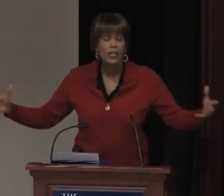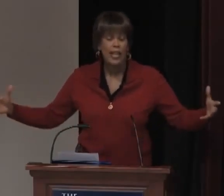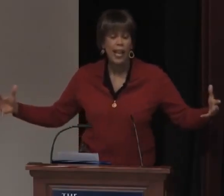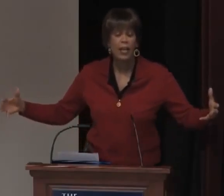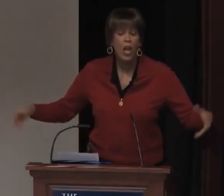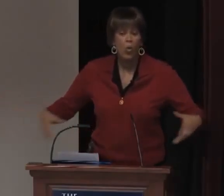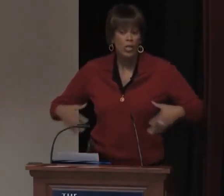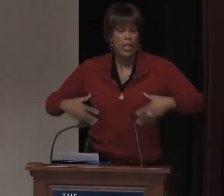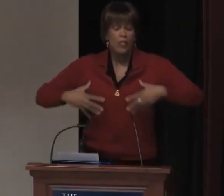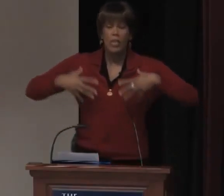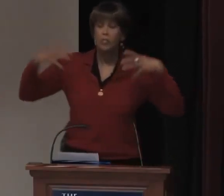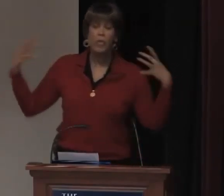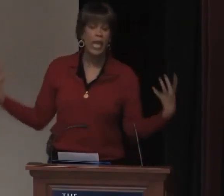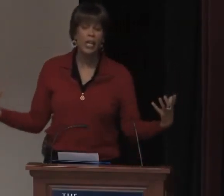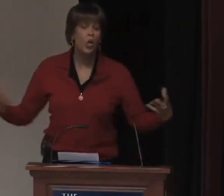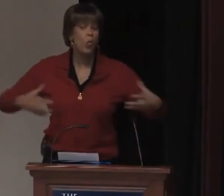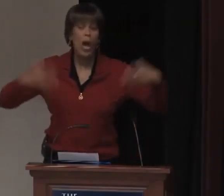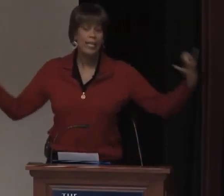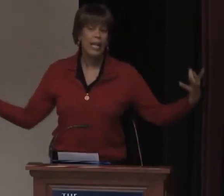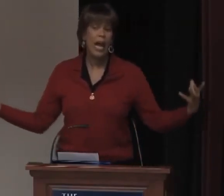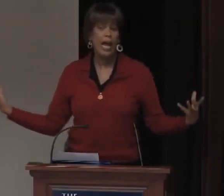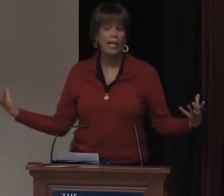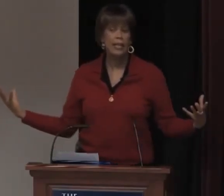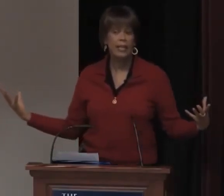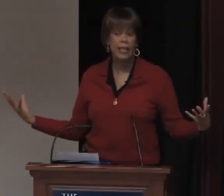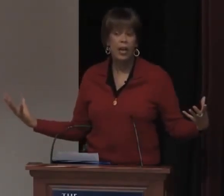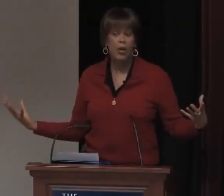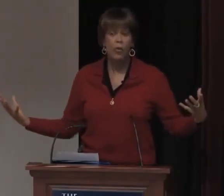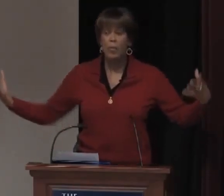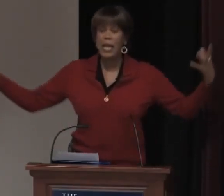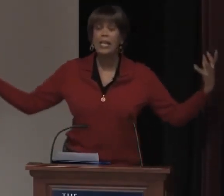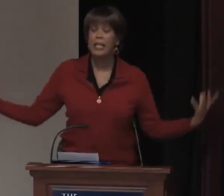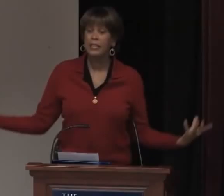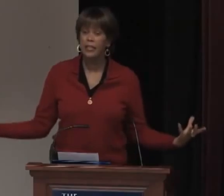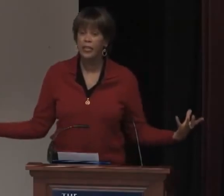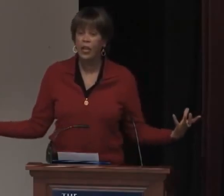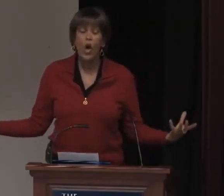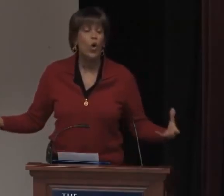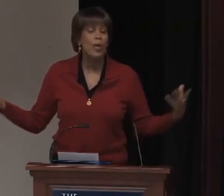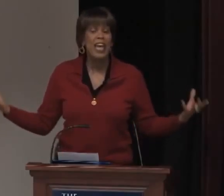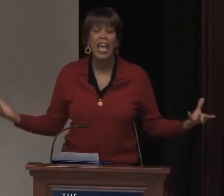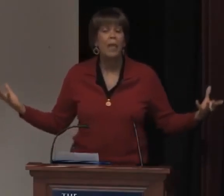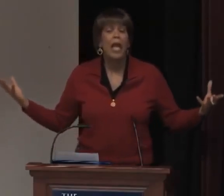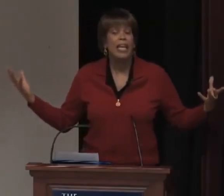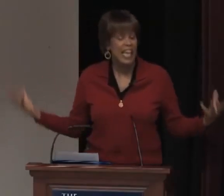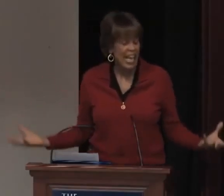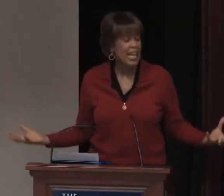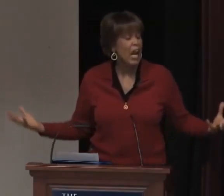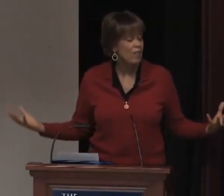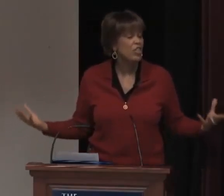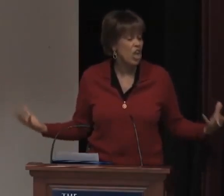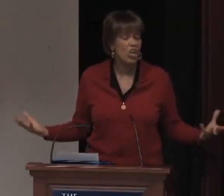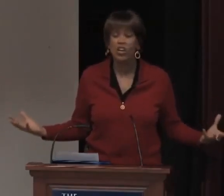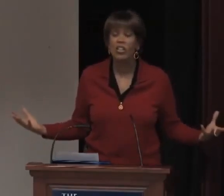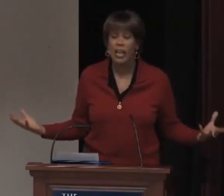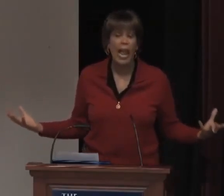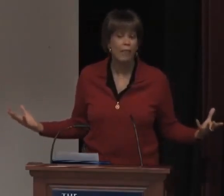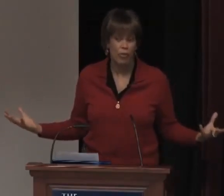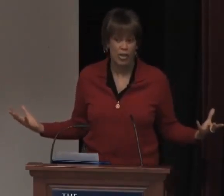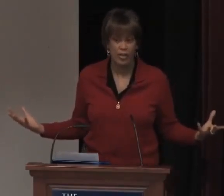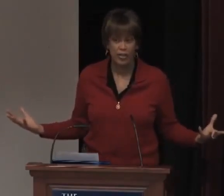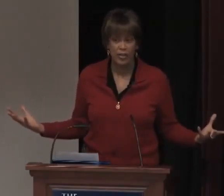Well, Tarzan was this big white guy from England who became king of the jungle